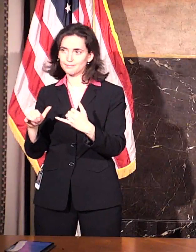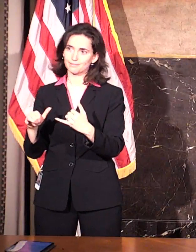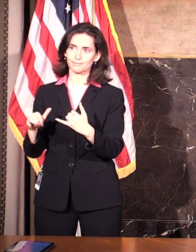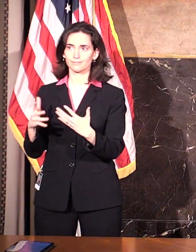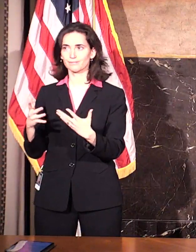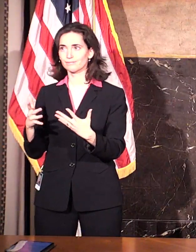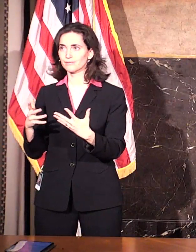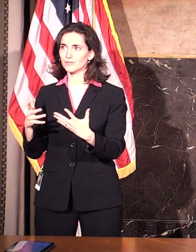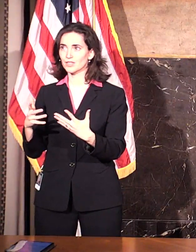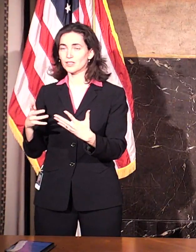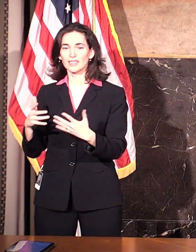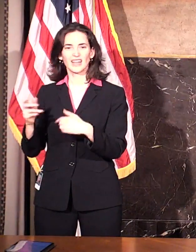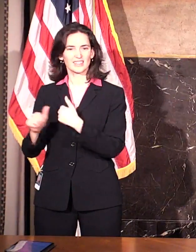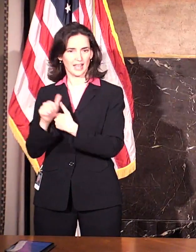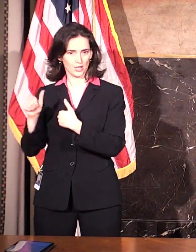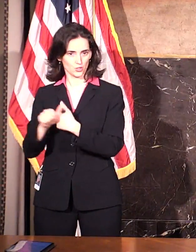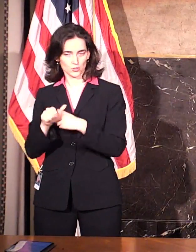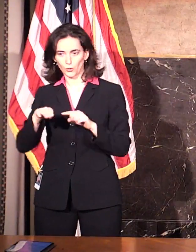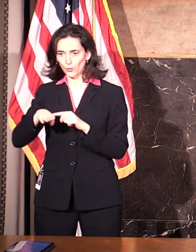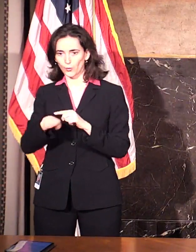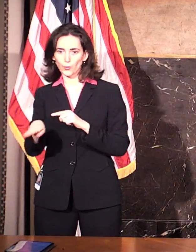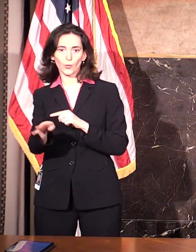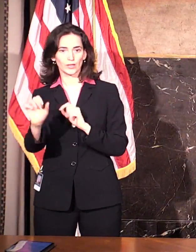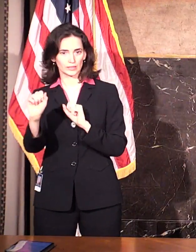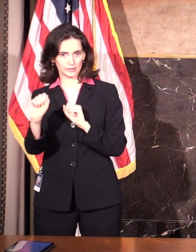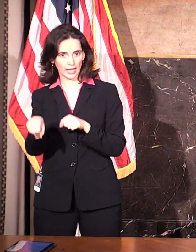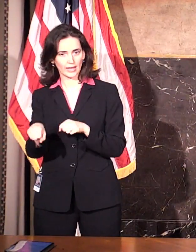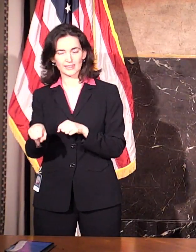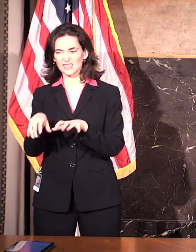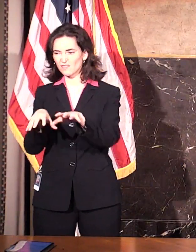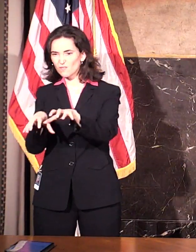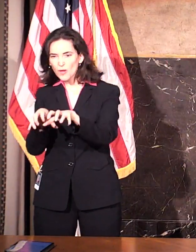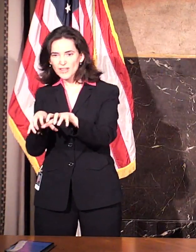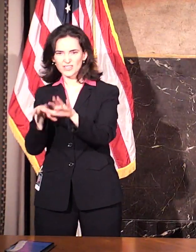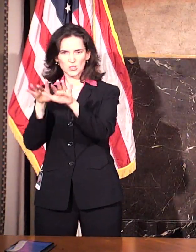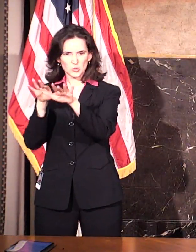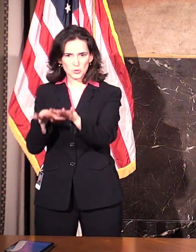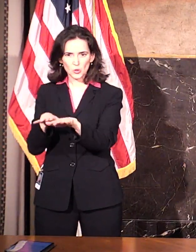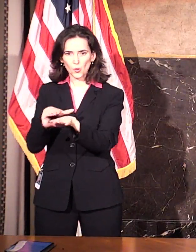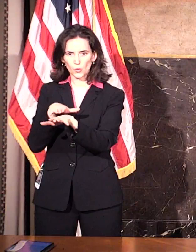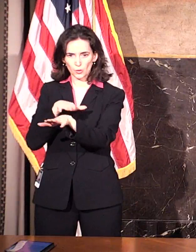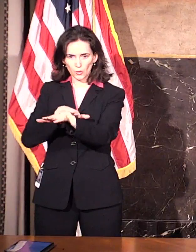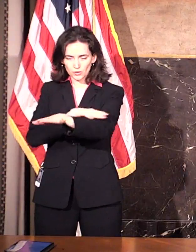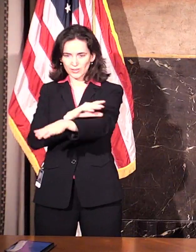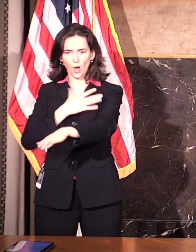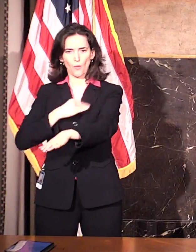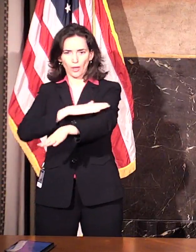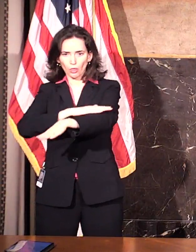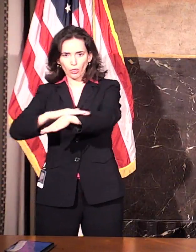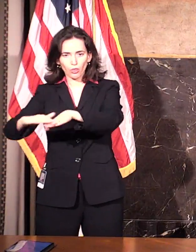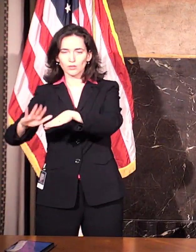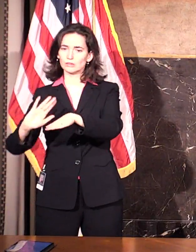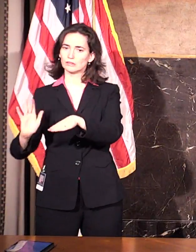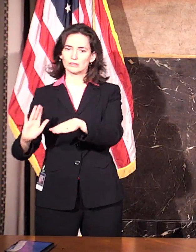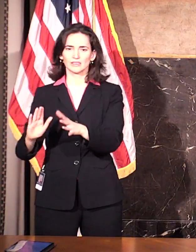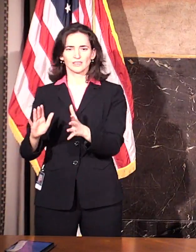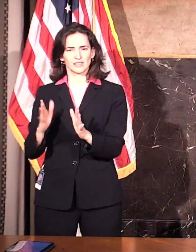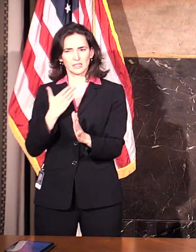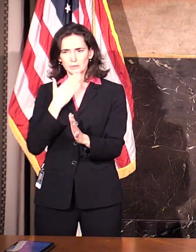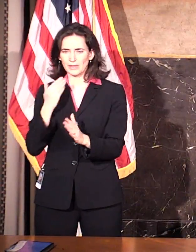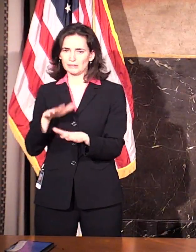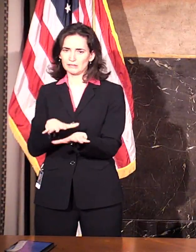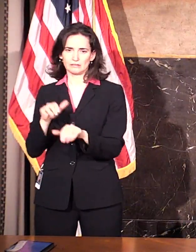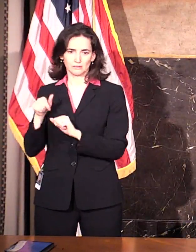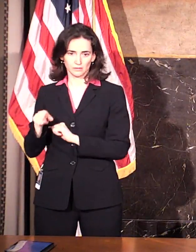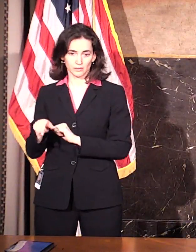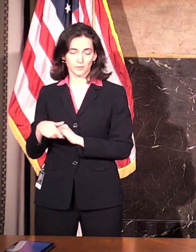say, it's very treacherous in terms of the conditions with the ice and the snow that remains on the road. And we